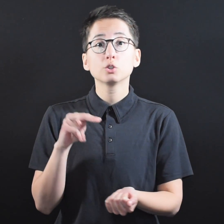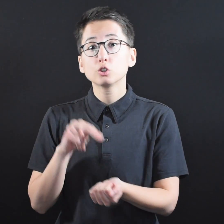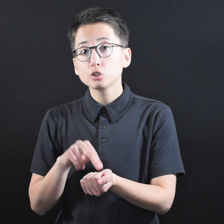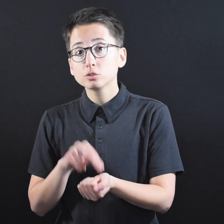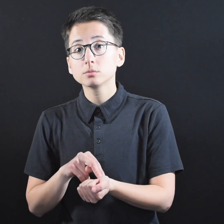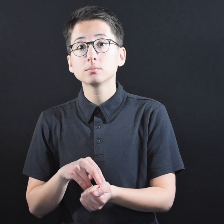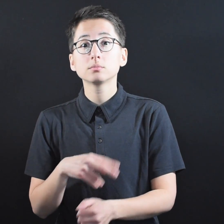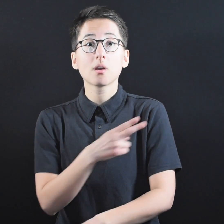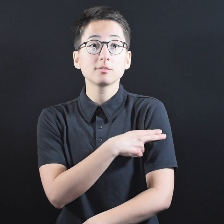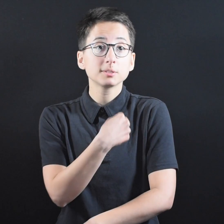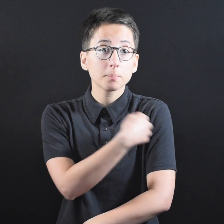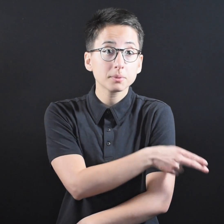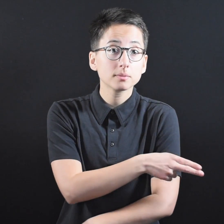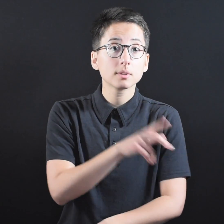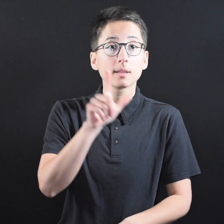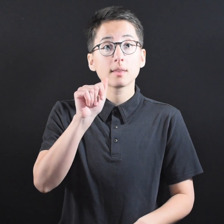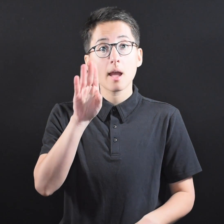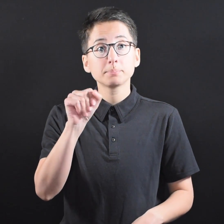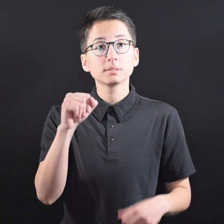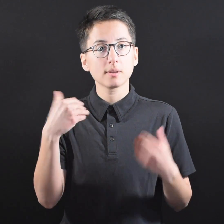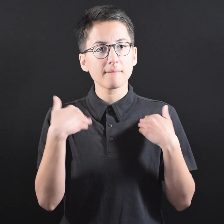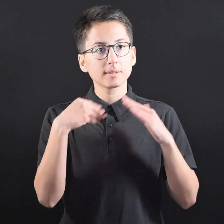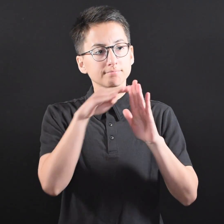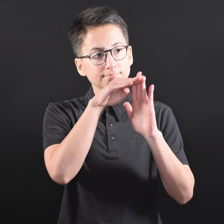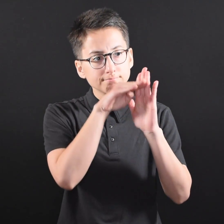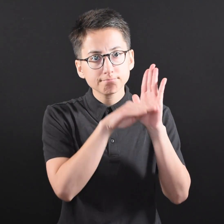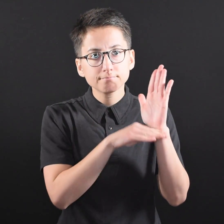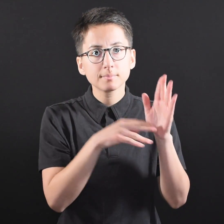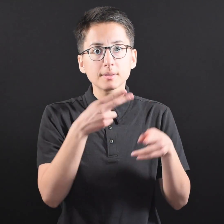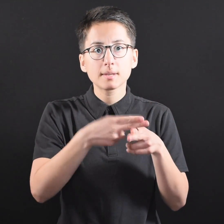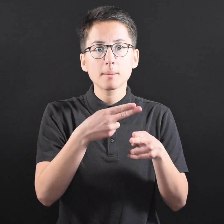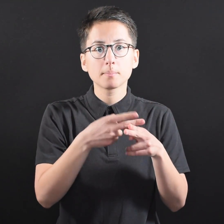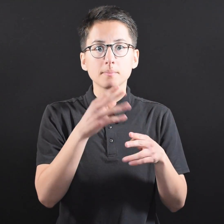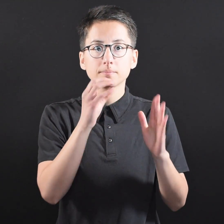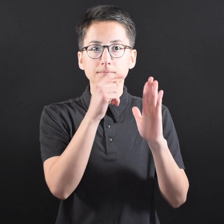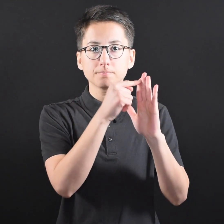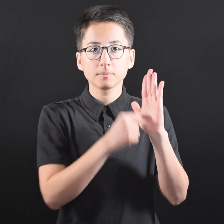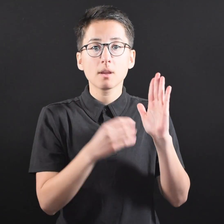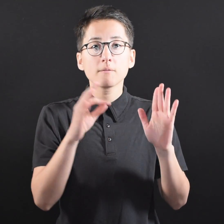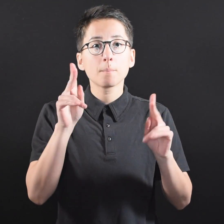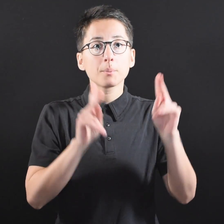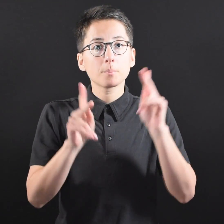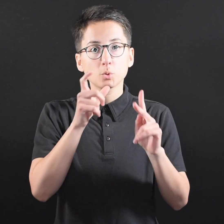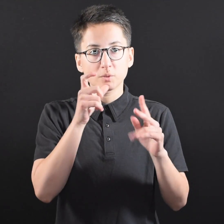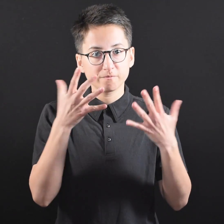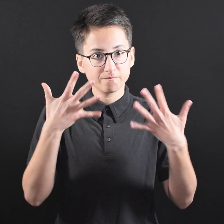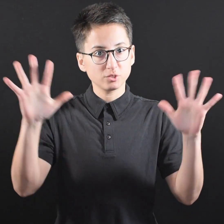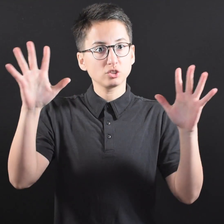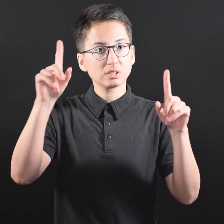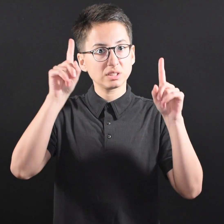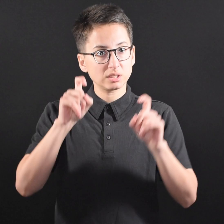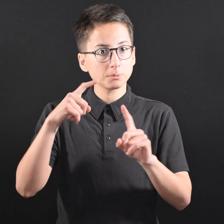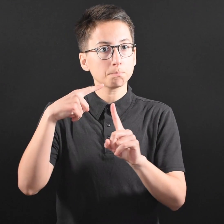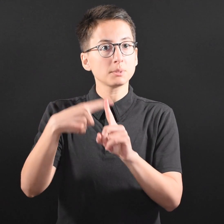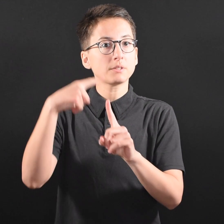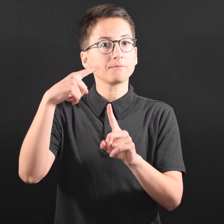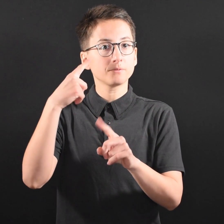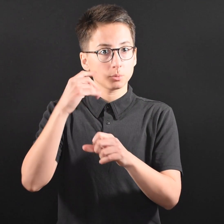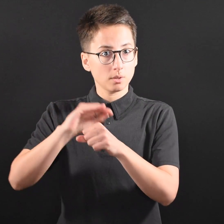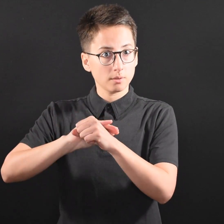Doctors, nurses, hospitals, and labs report the names of people who test positive for